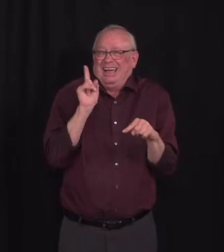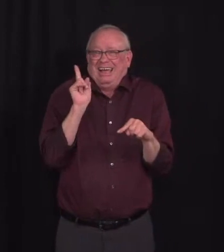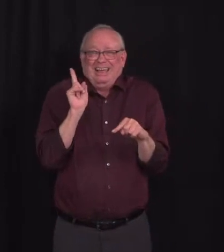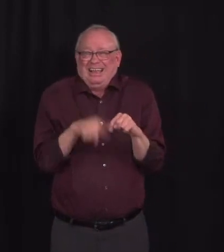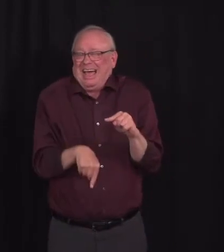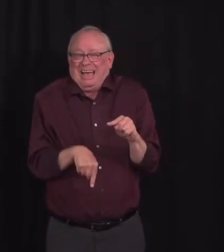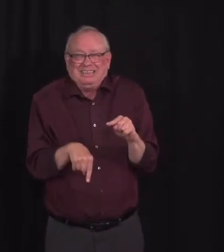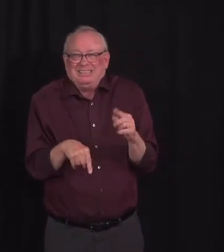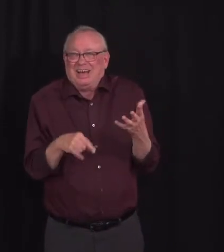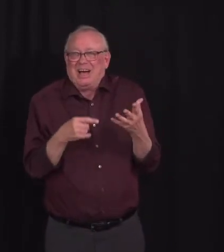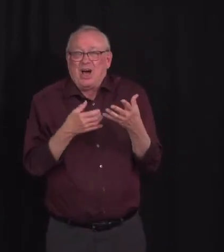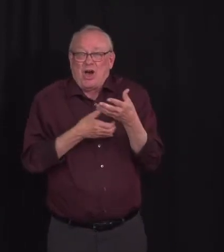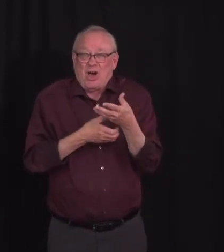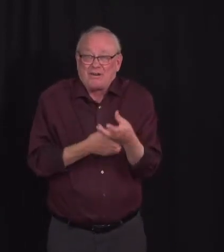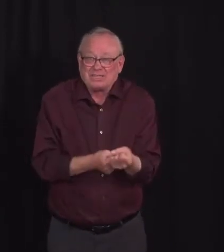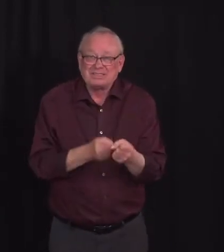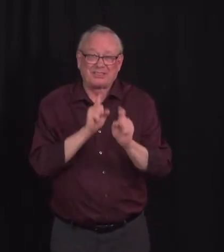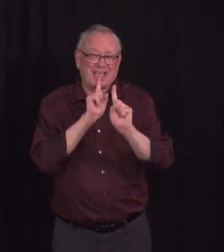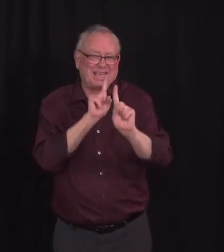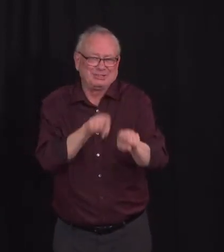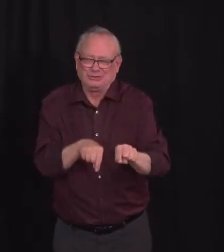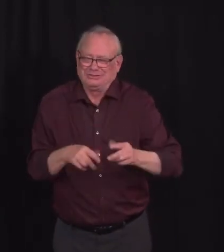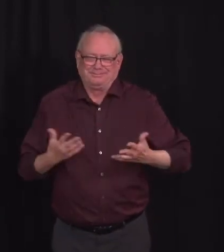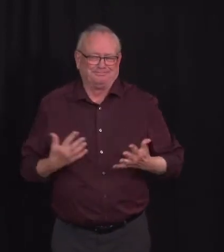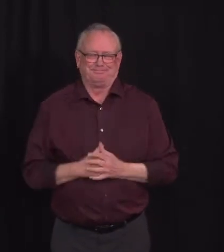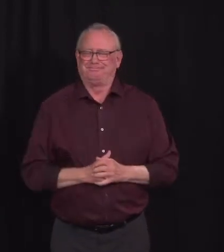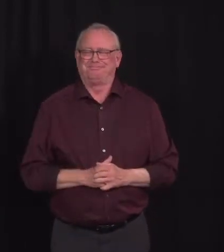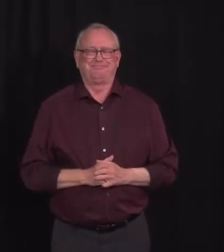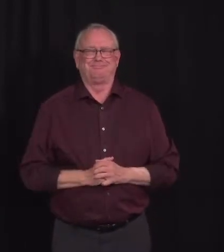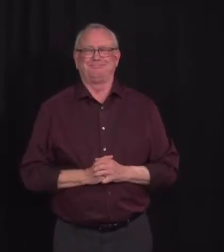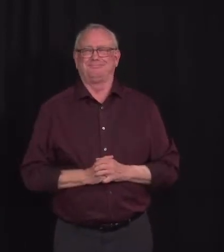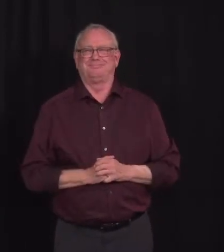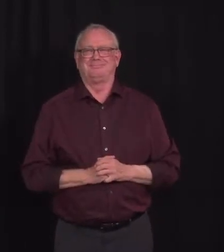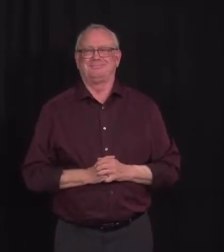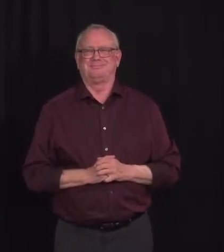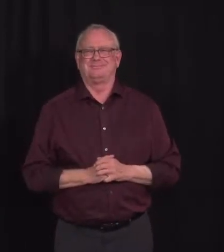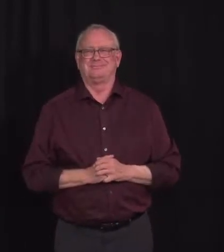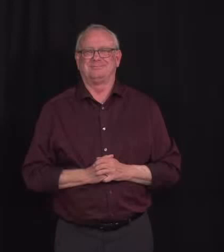what it boils down to. But again, whether or not